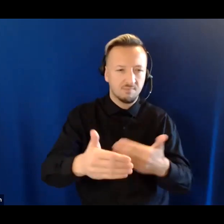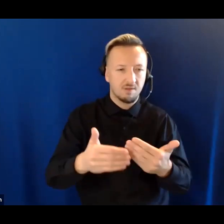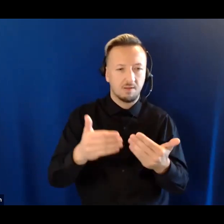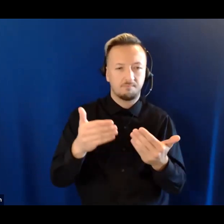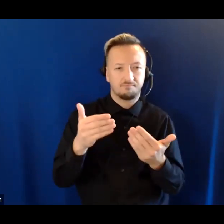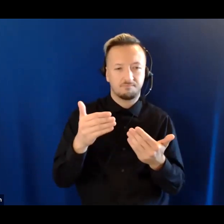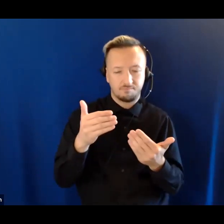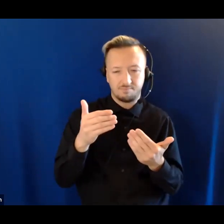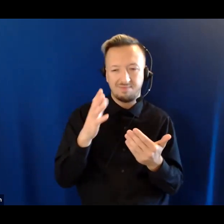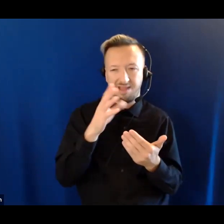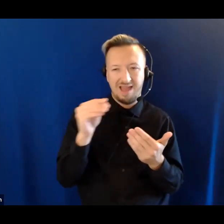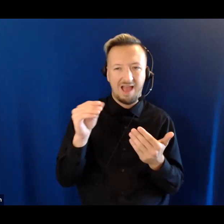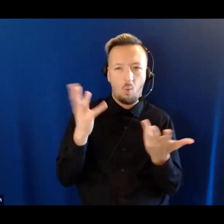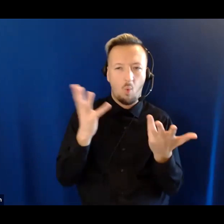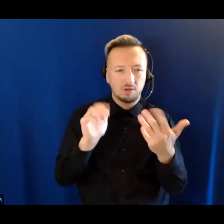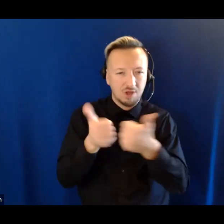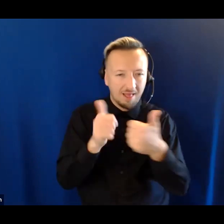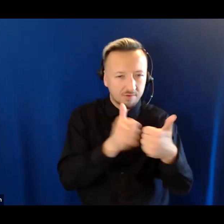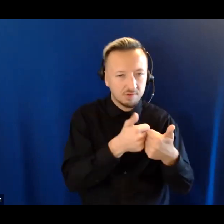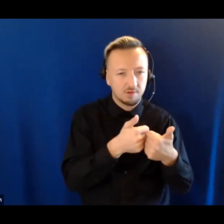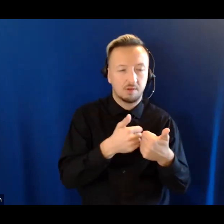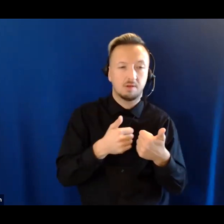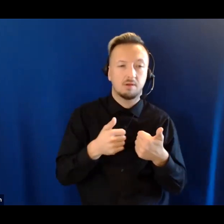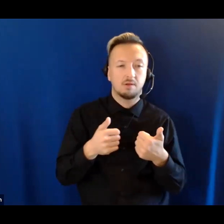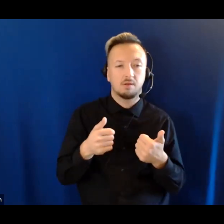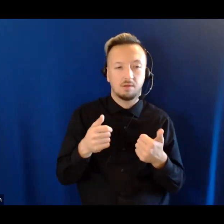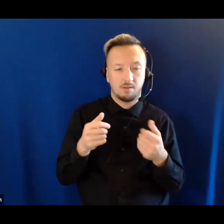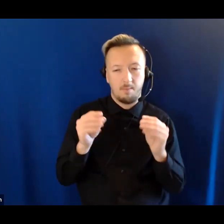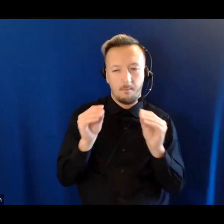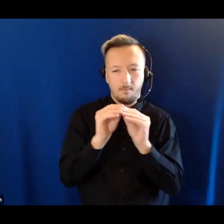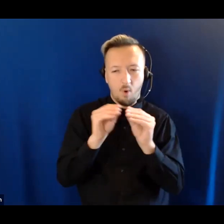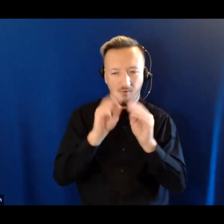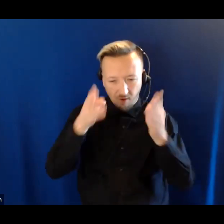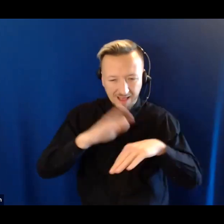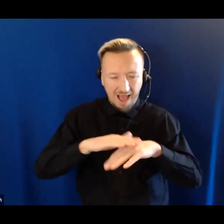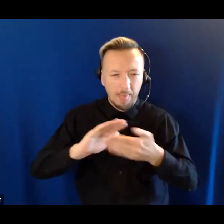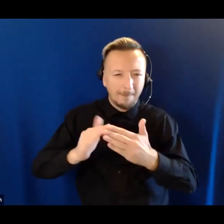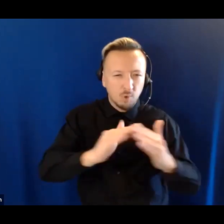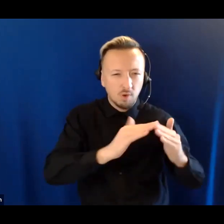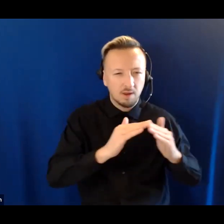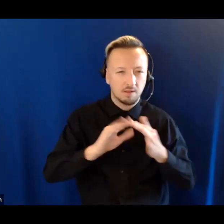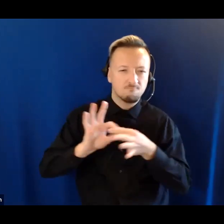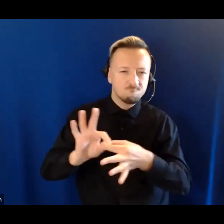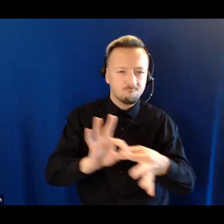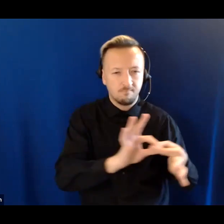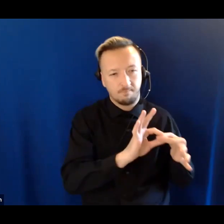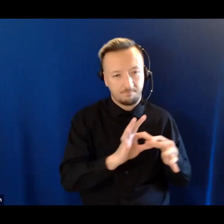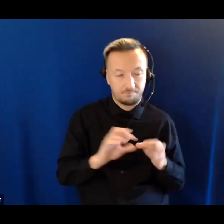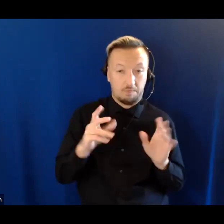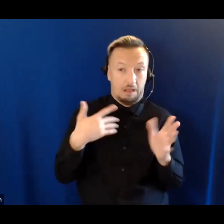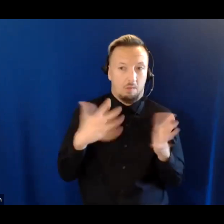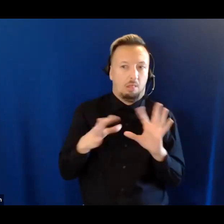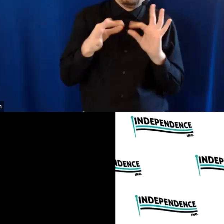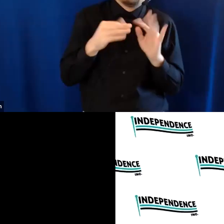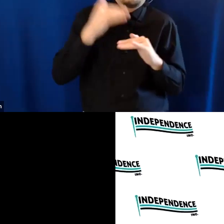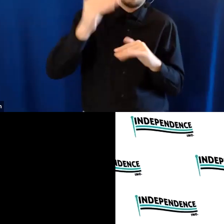folks experience, and just moving forward to a more grassroots, community level connection. So don't want to take too much time rambling,